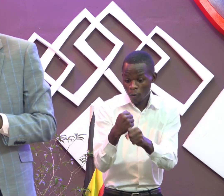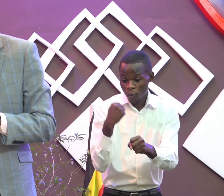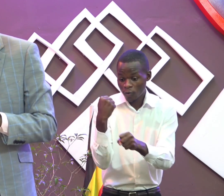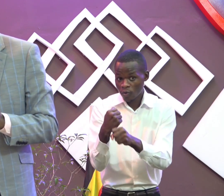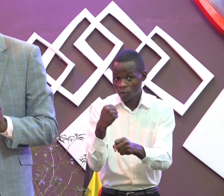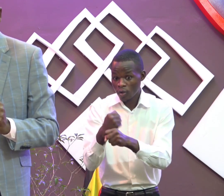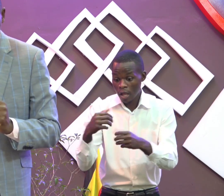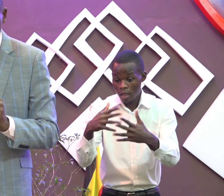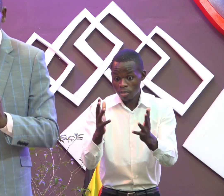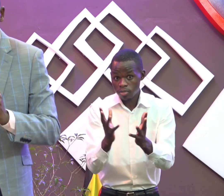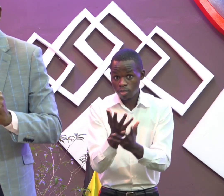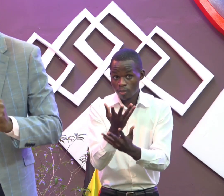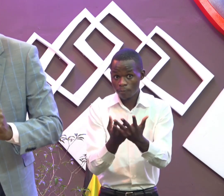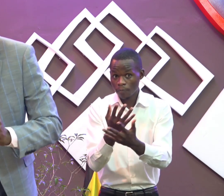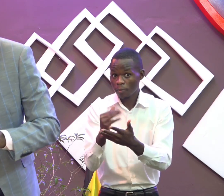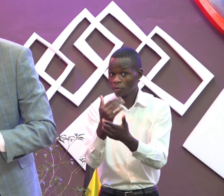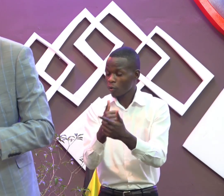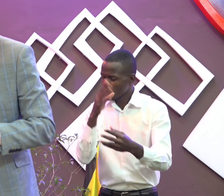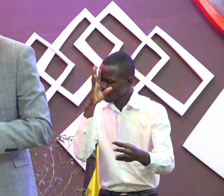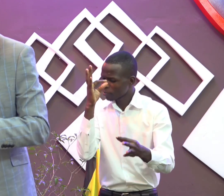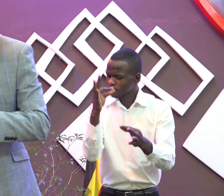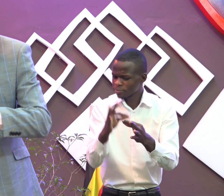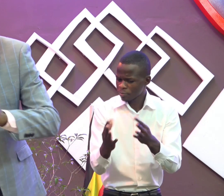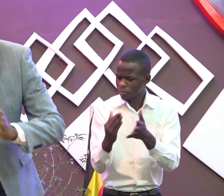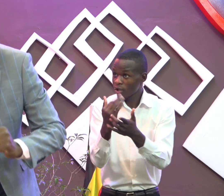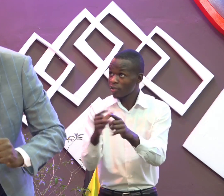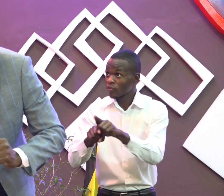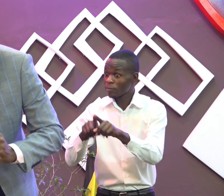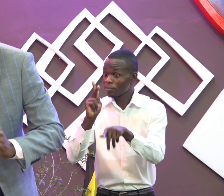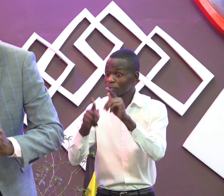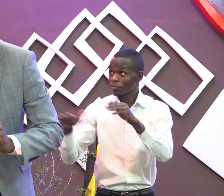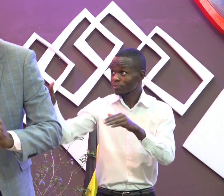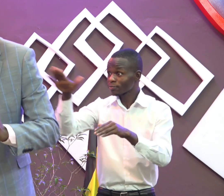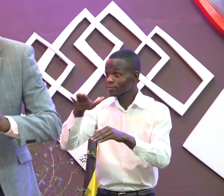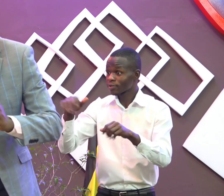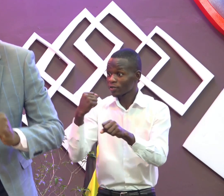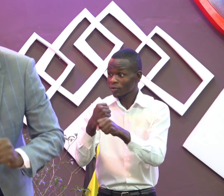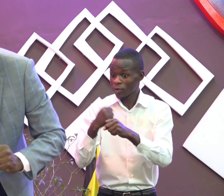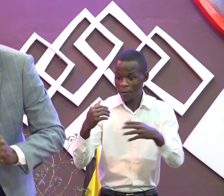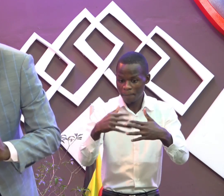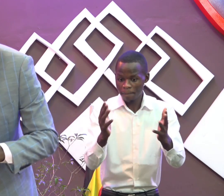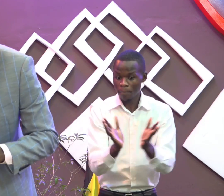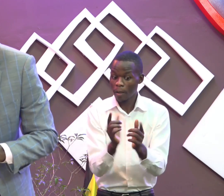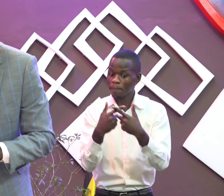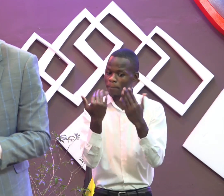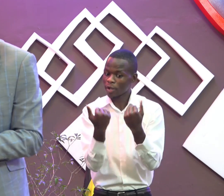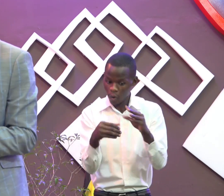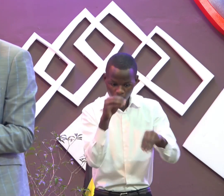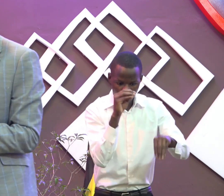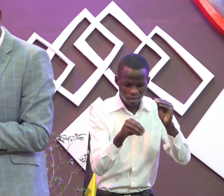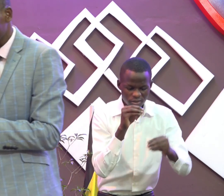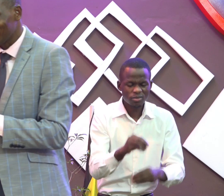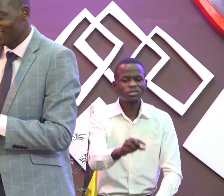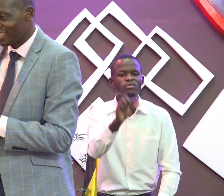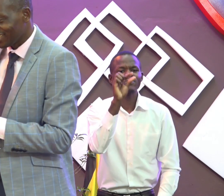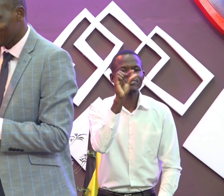faith kwebala abantu abo mukibuga bibbe binene bafuna sente nyingi noba bikolanga binene naye era ekiweebwayo kyo kisigalanga era kyekyo. And